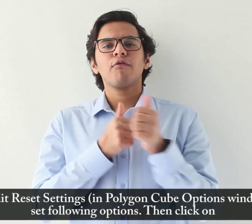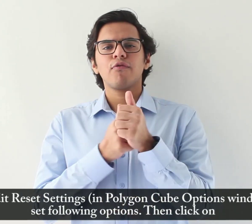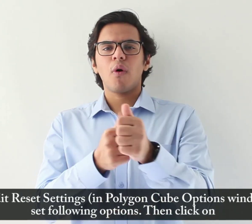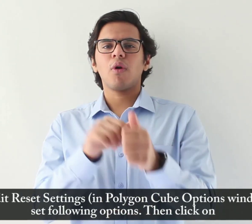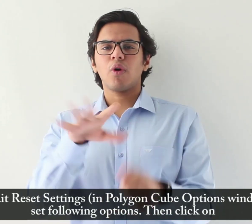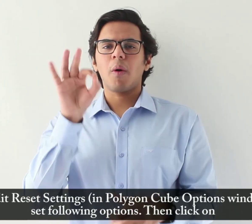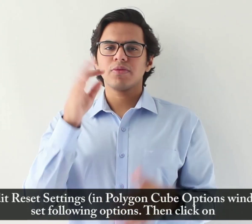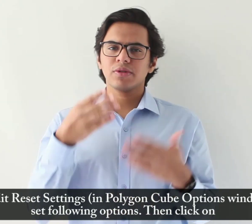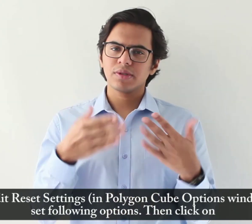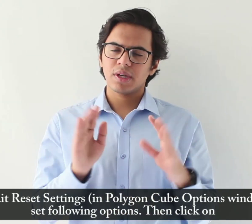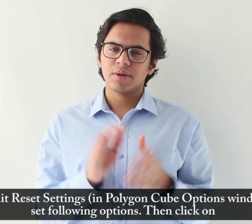Then click on